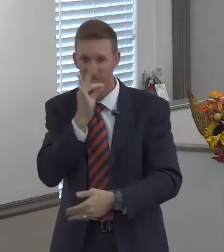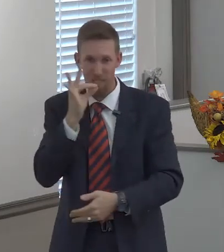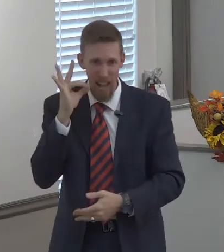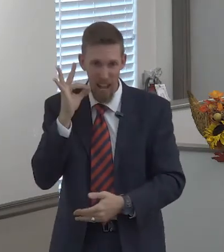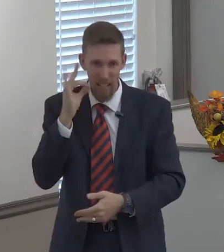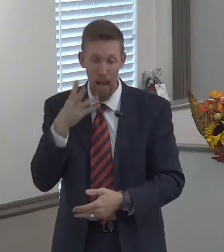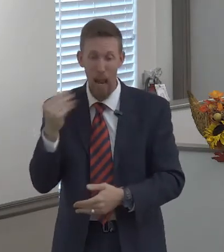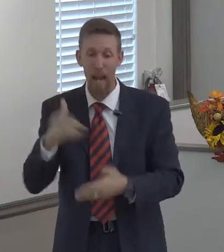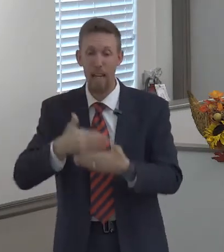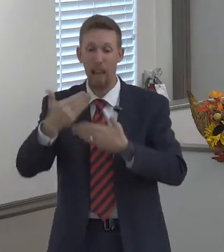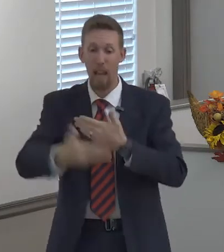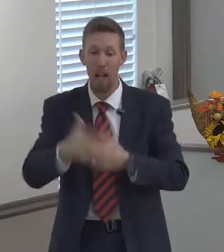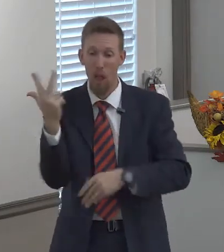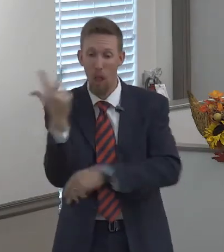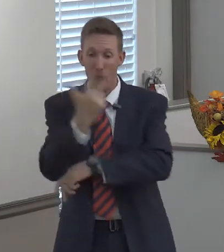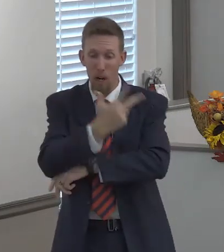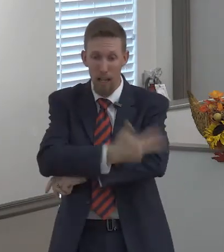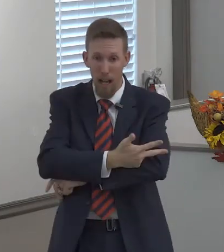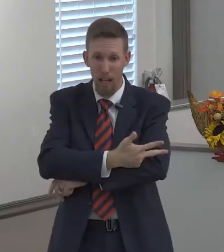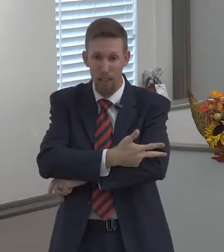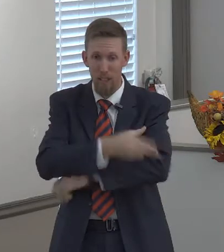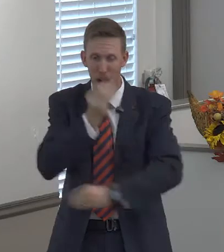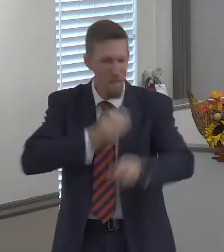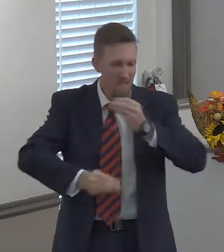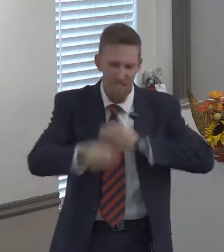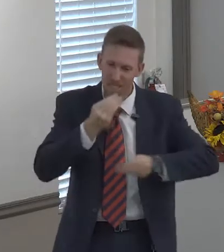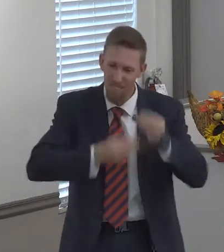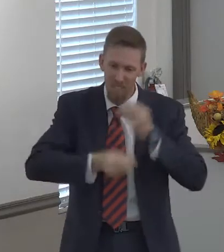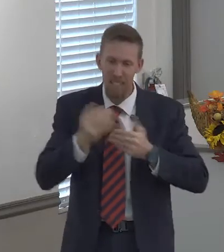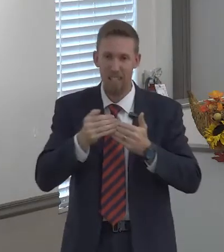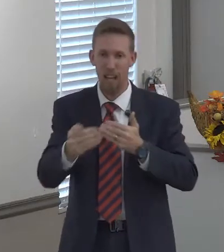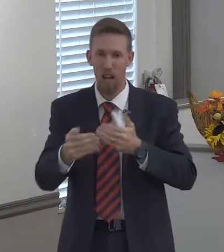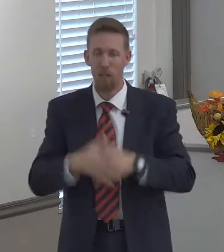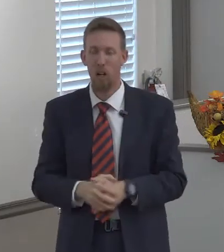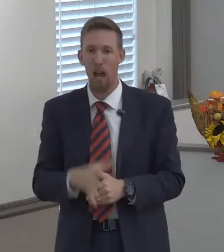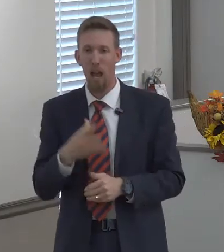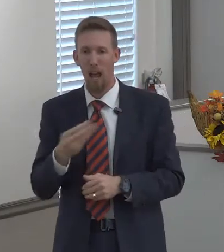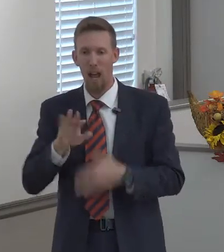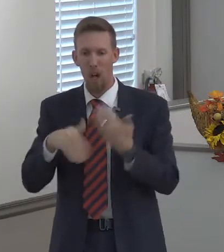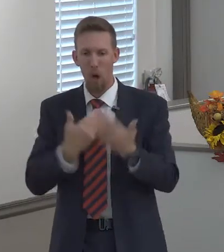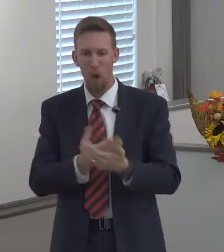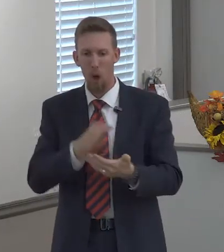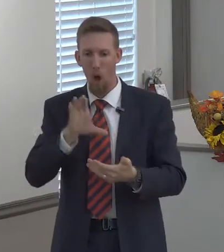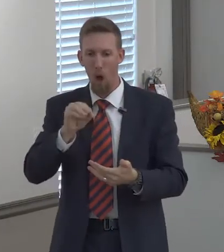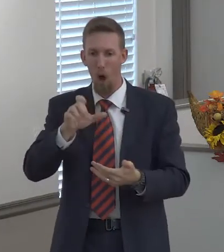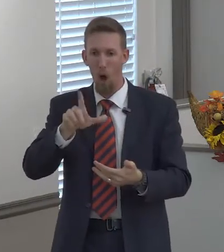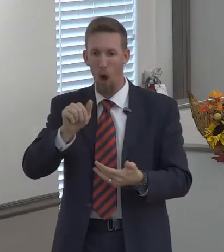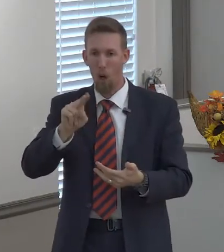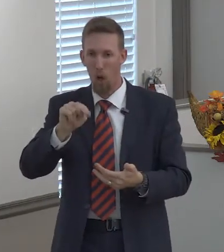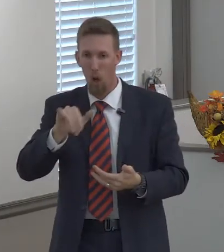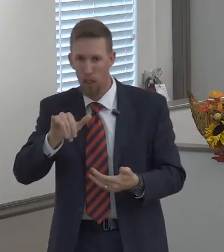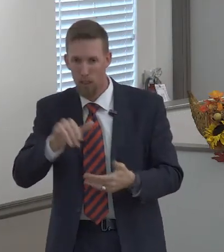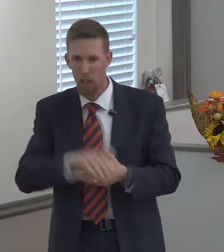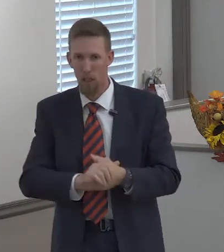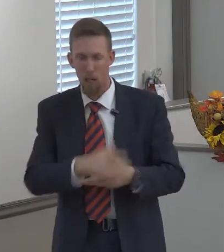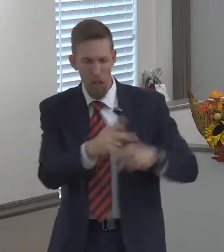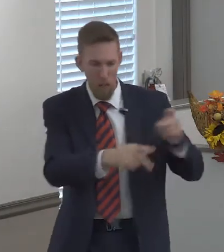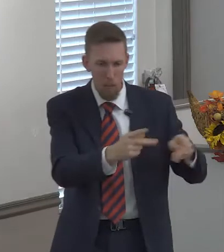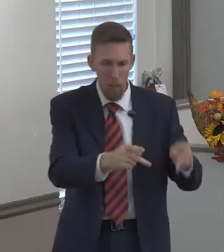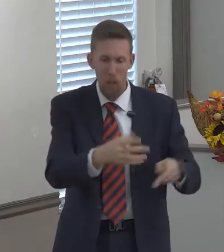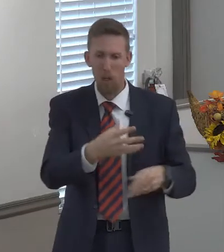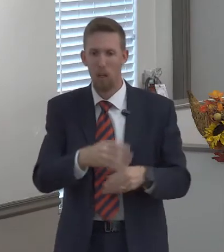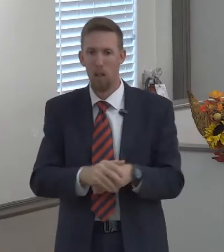to do that. And we should. John R. Rice said years ago and wrote a book about it, Prayer, Asking, and Receiving. And that's true,